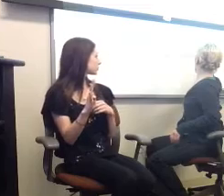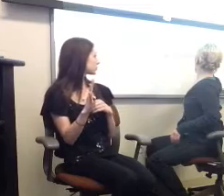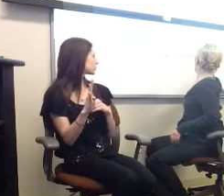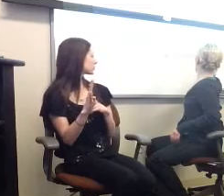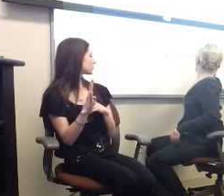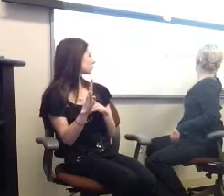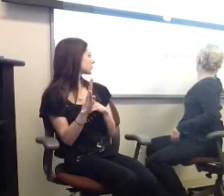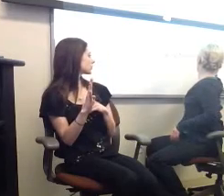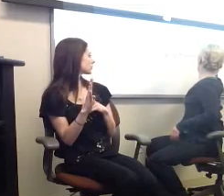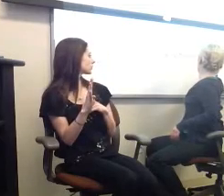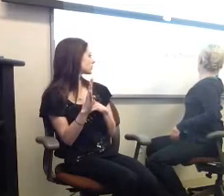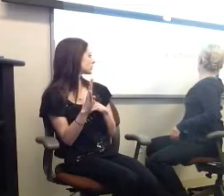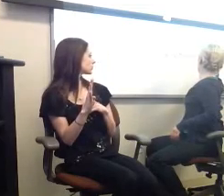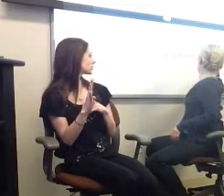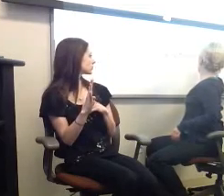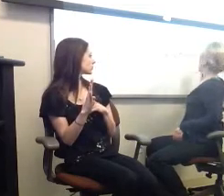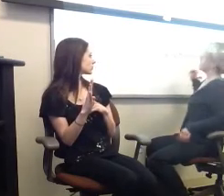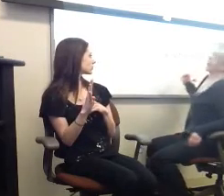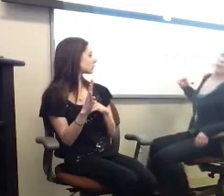Didn't she just say that? Under 24, okay.